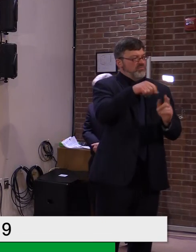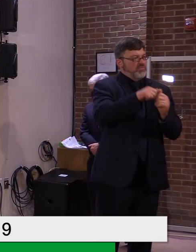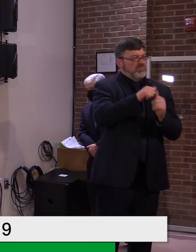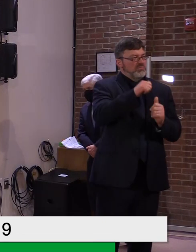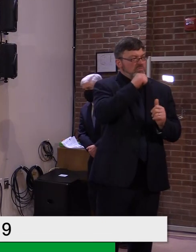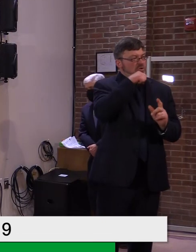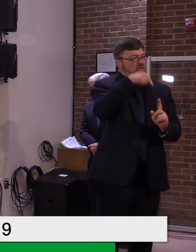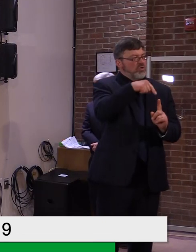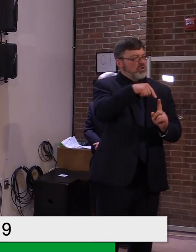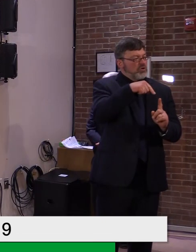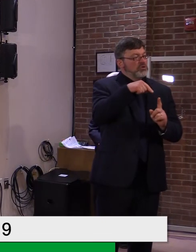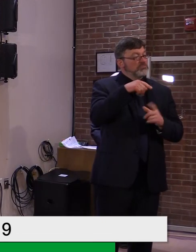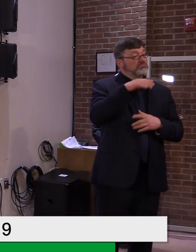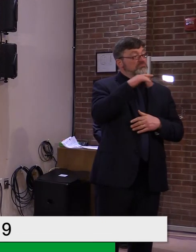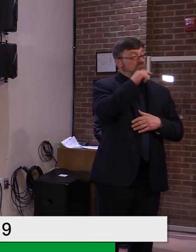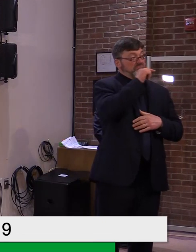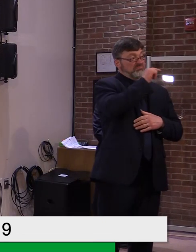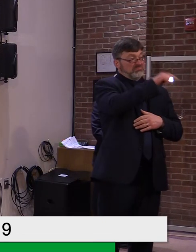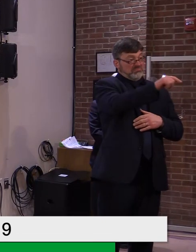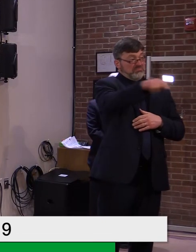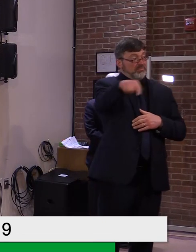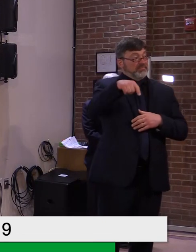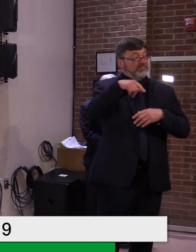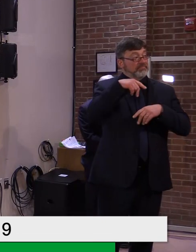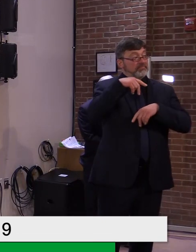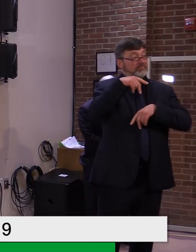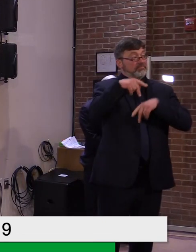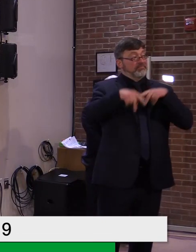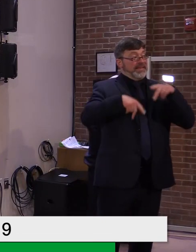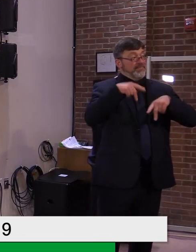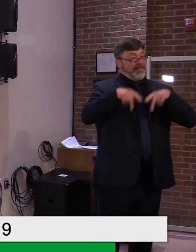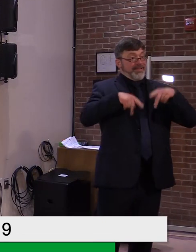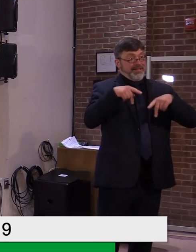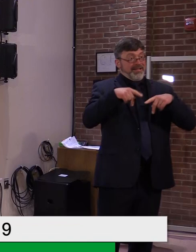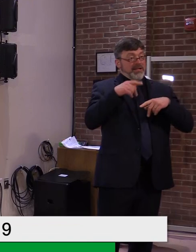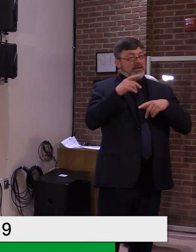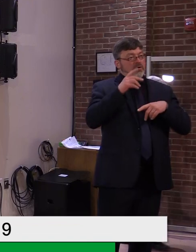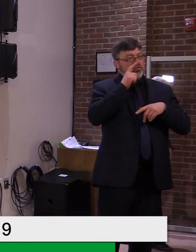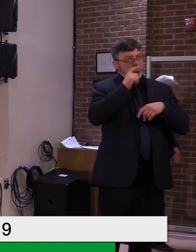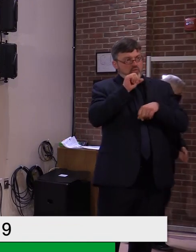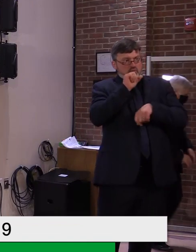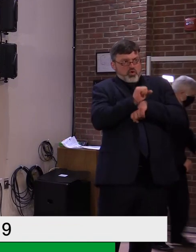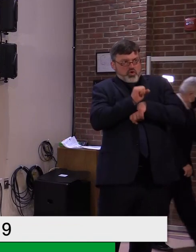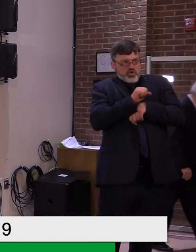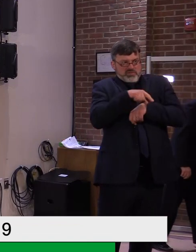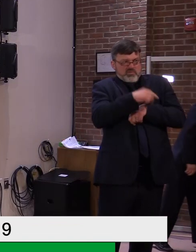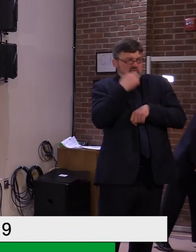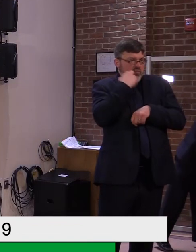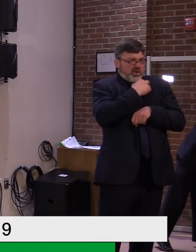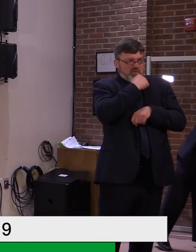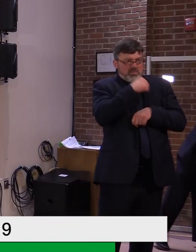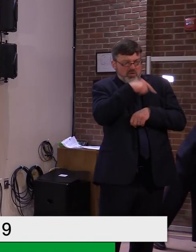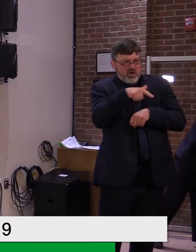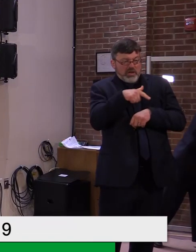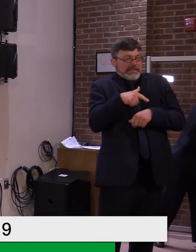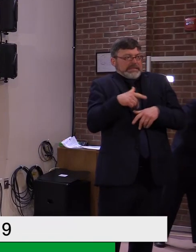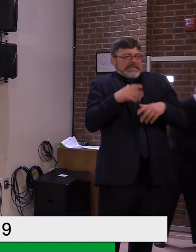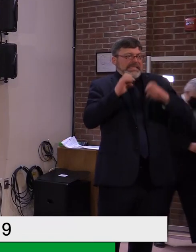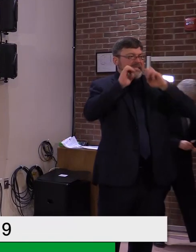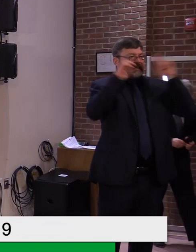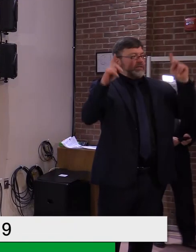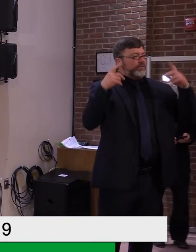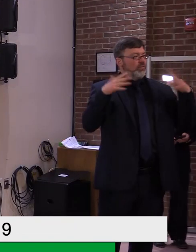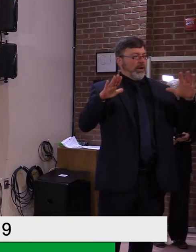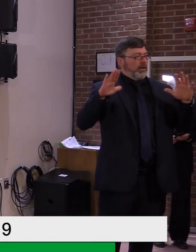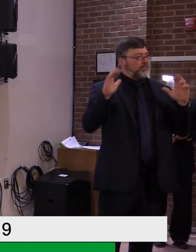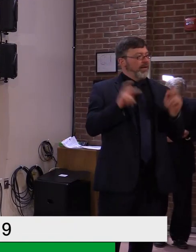the lucrative unemployment benefits and supplemental pay being offered. And today I spoke with another owner,